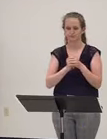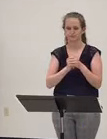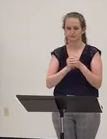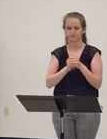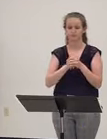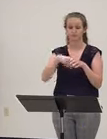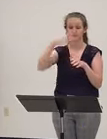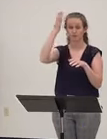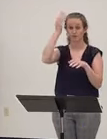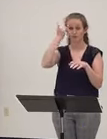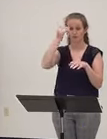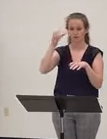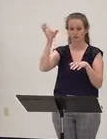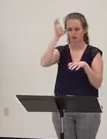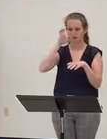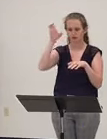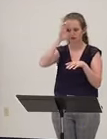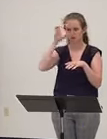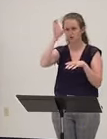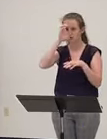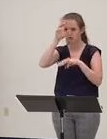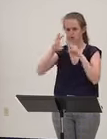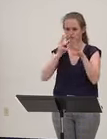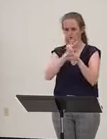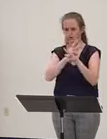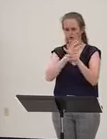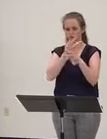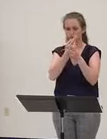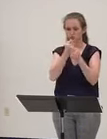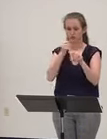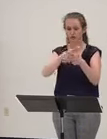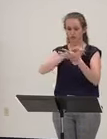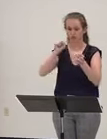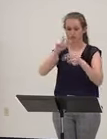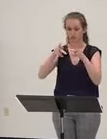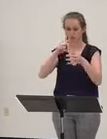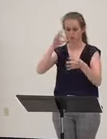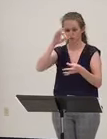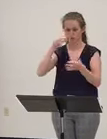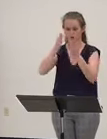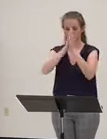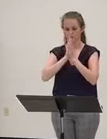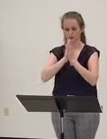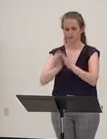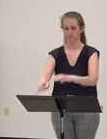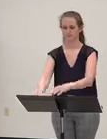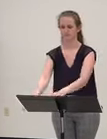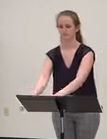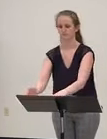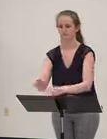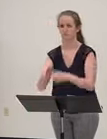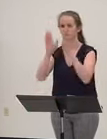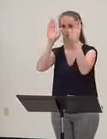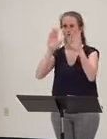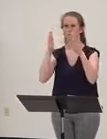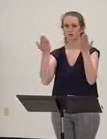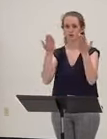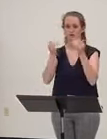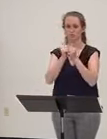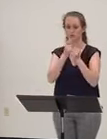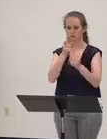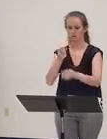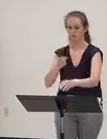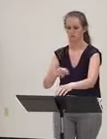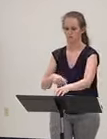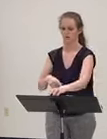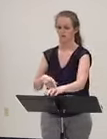all the evil spirits who prowl about the world, seeking the ruin of souls. Amen. It was wonderful to be with you. We look